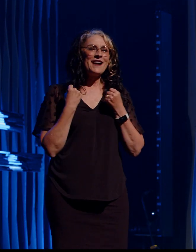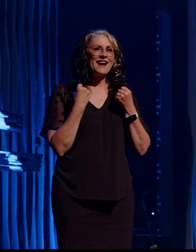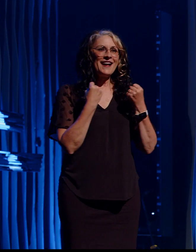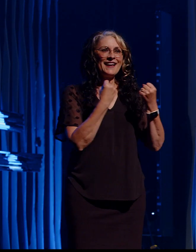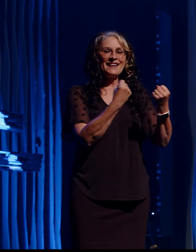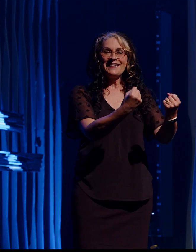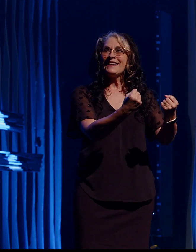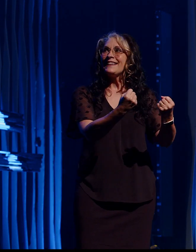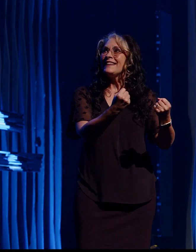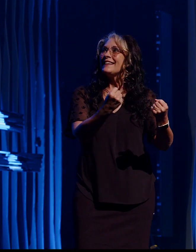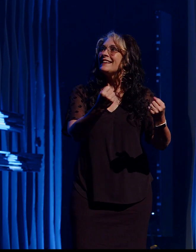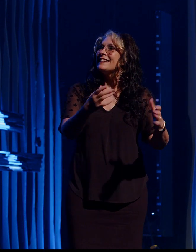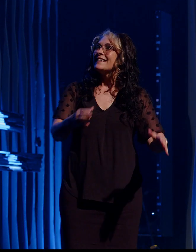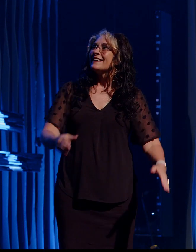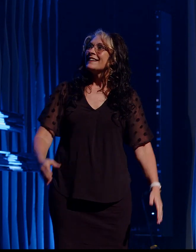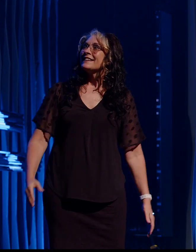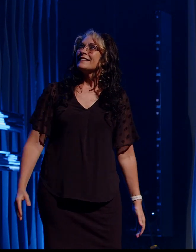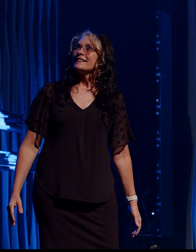Almighty,